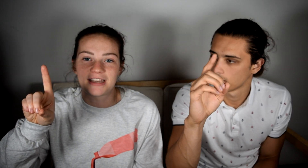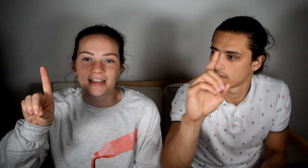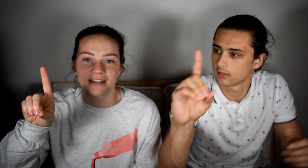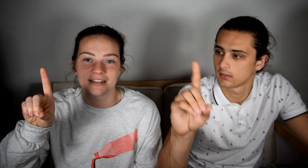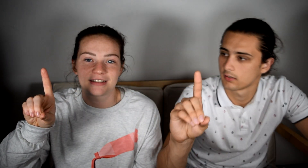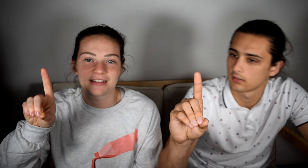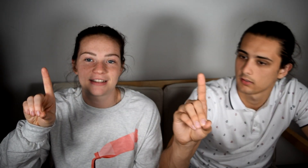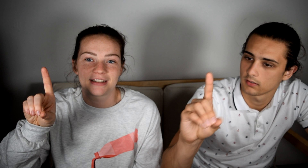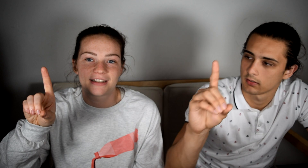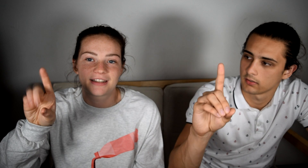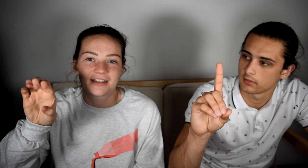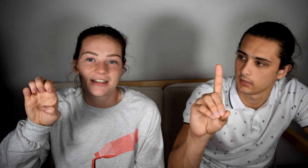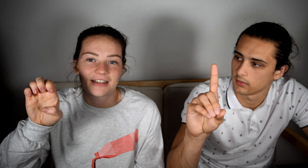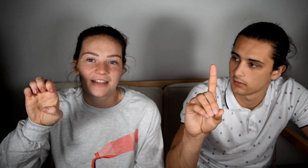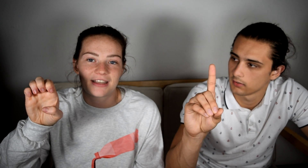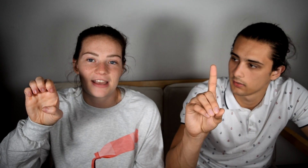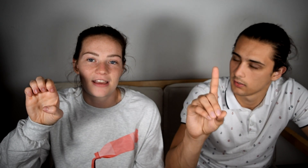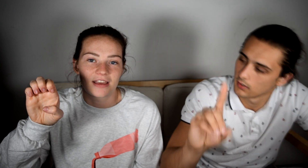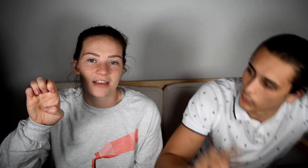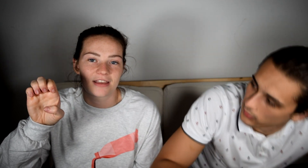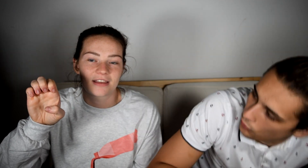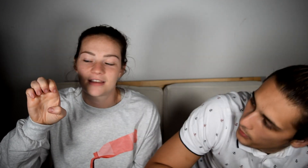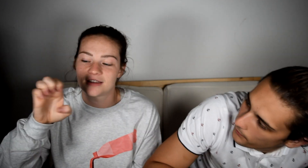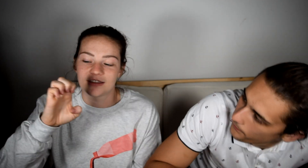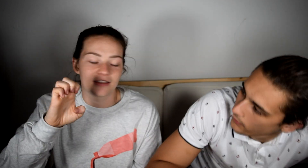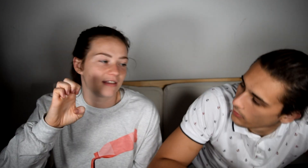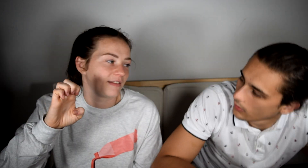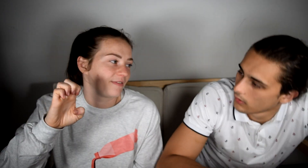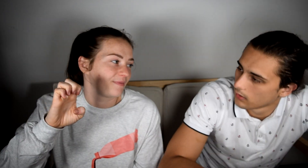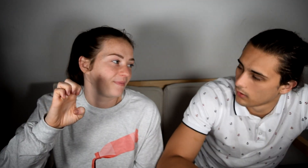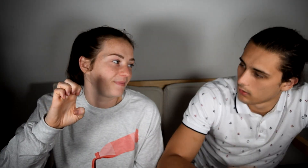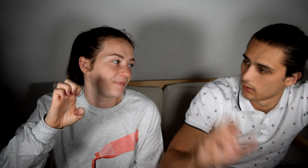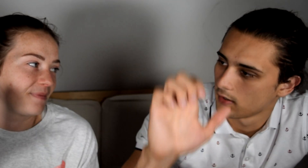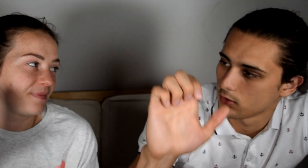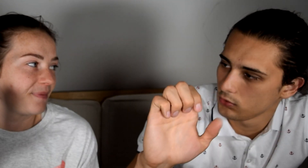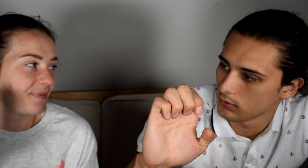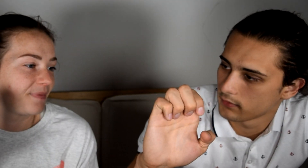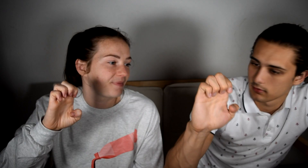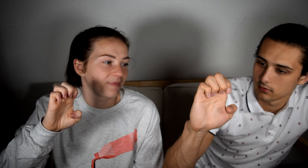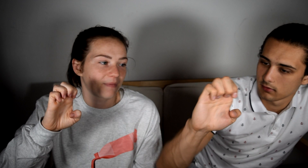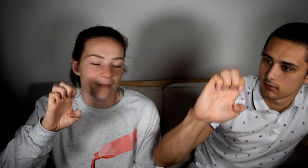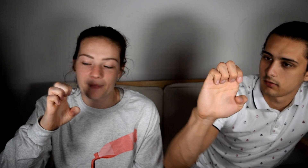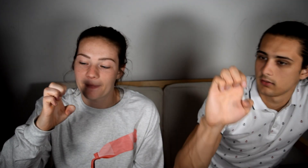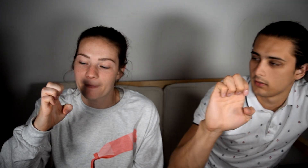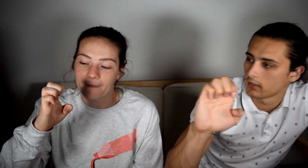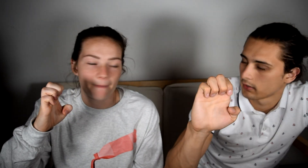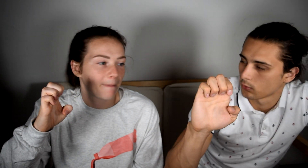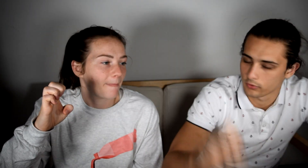D. D. E. Wait. Show me. How do you even? Okay, so let